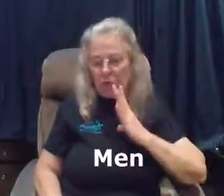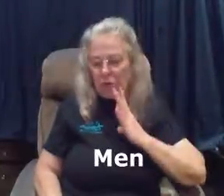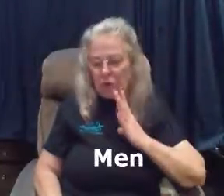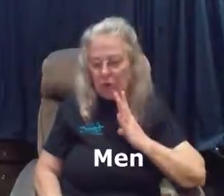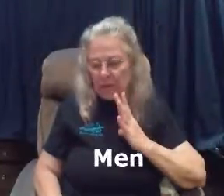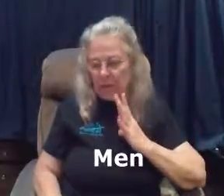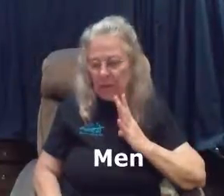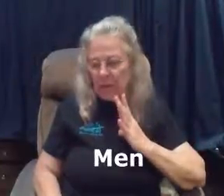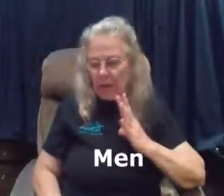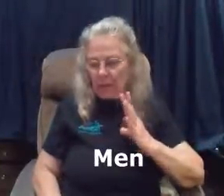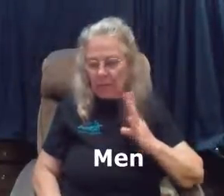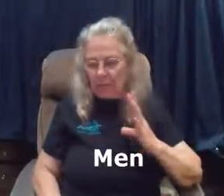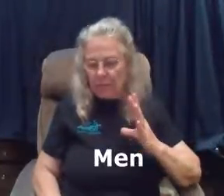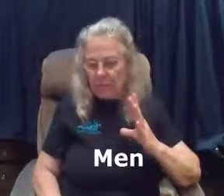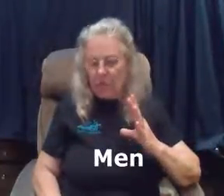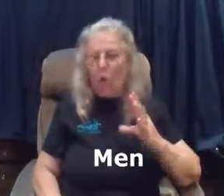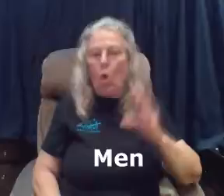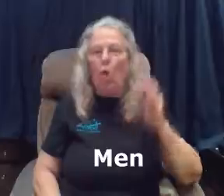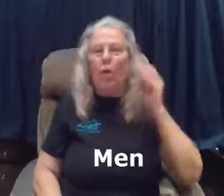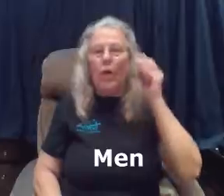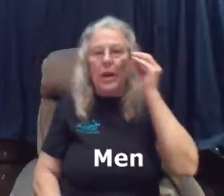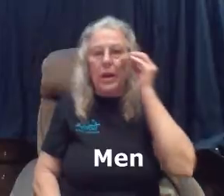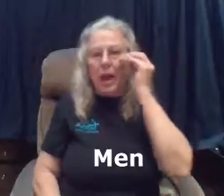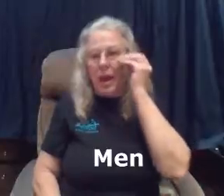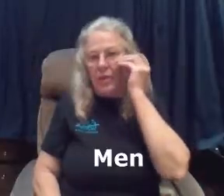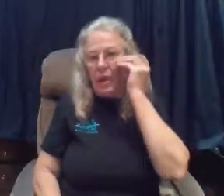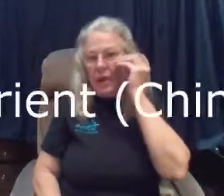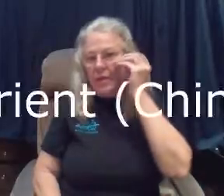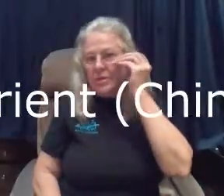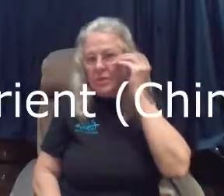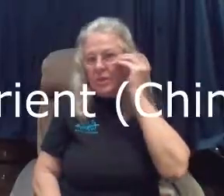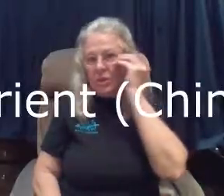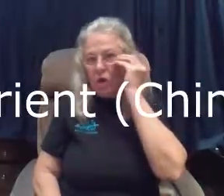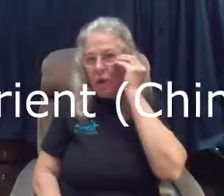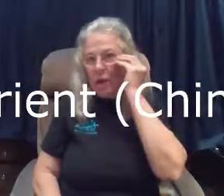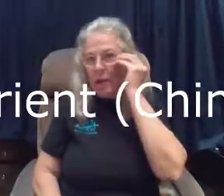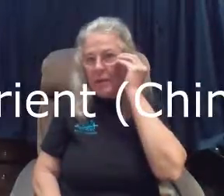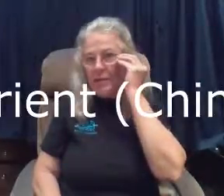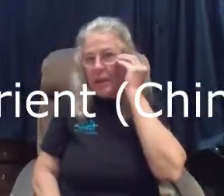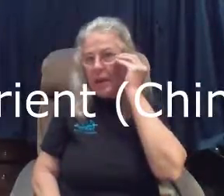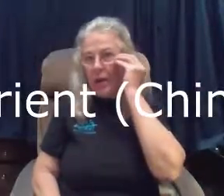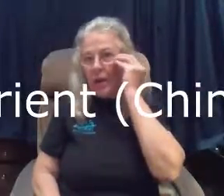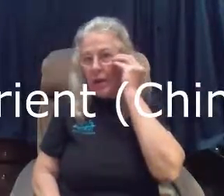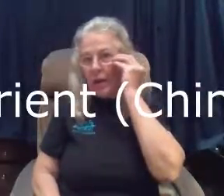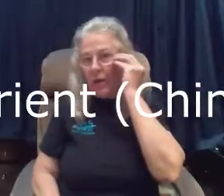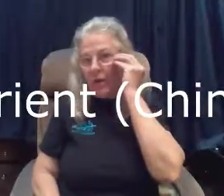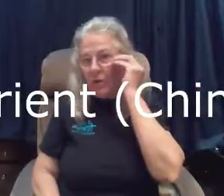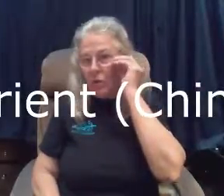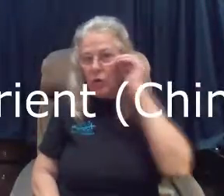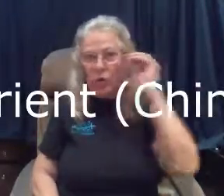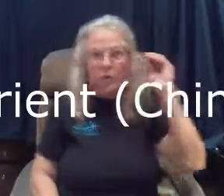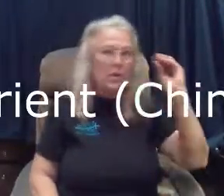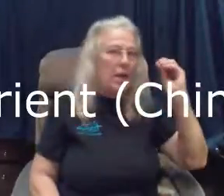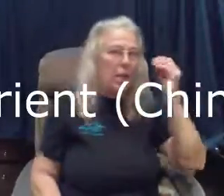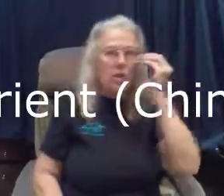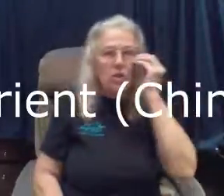to your chest. Orient, and that is the Chinese area. So you're going to take pinch